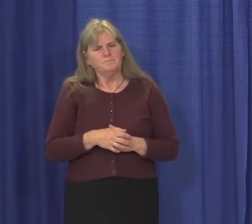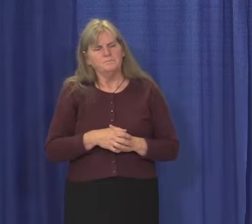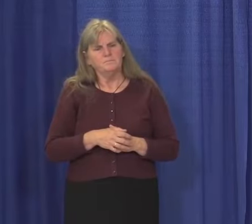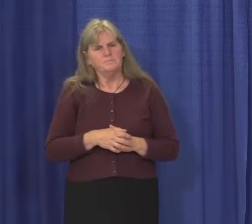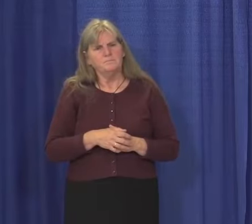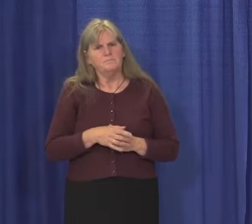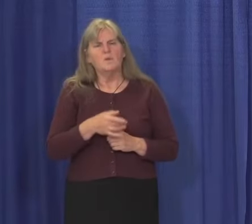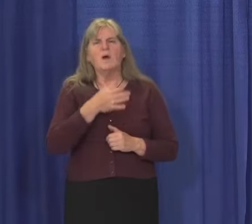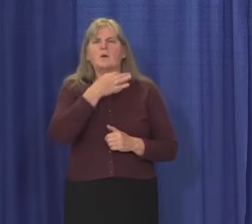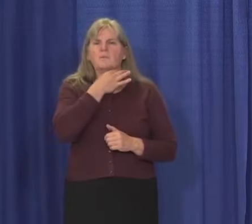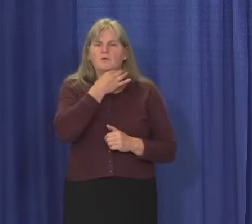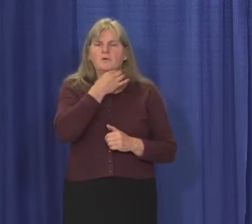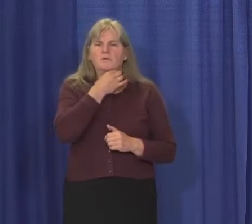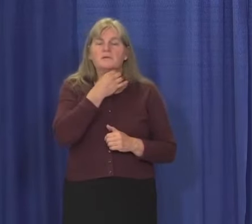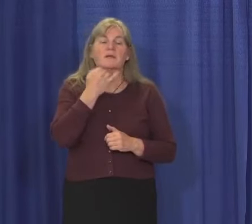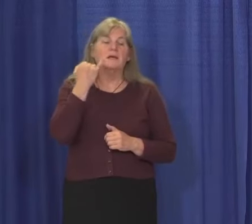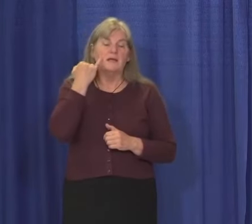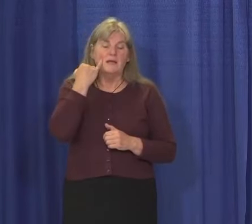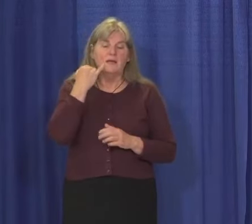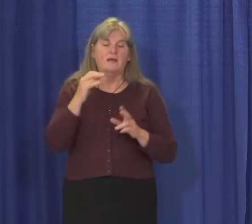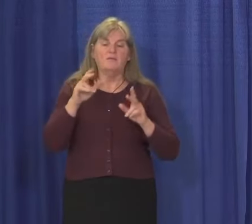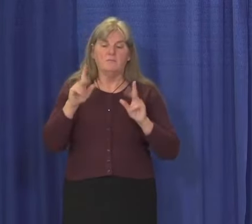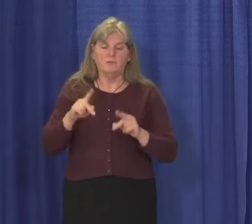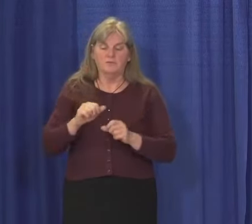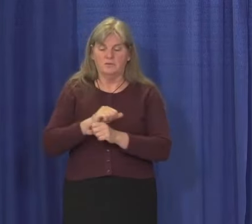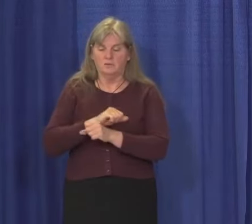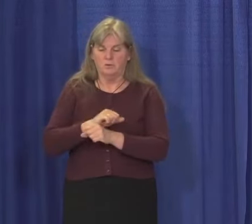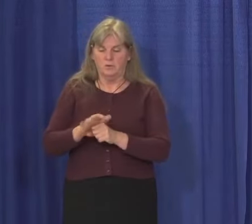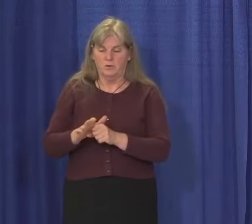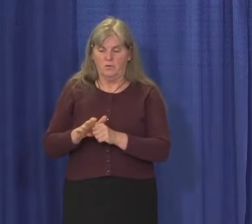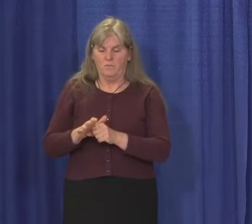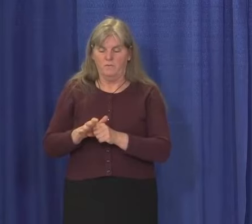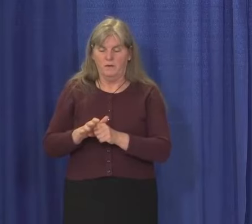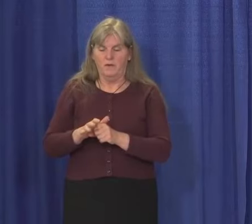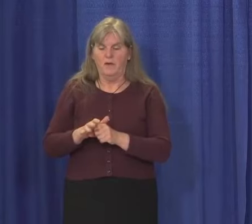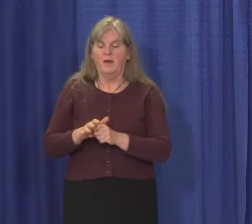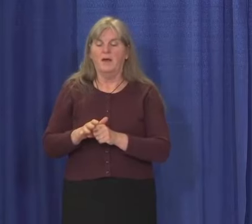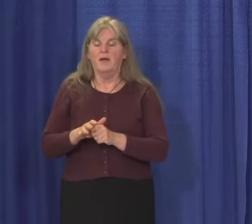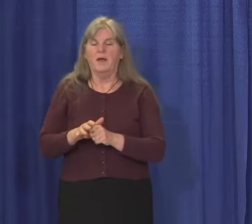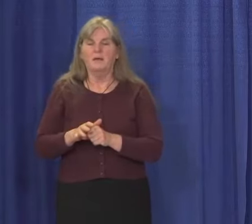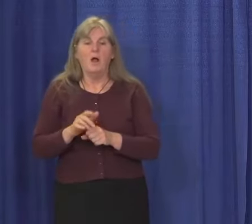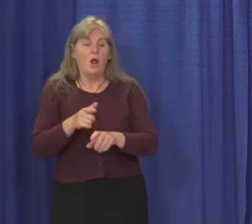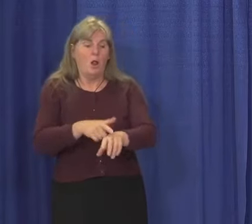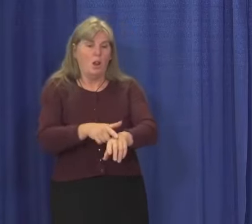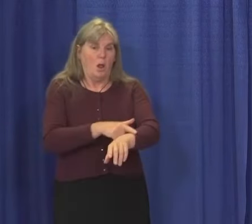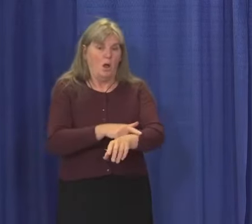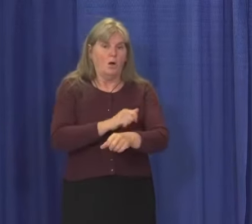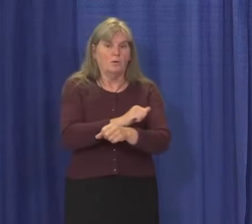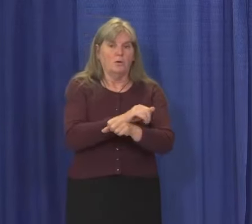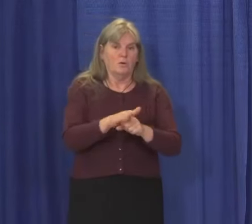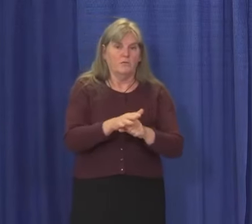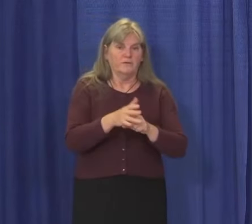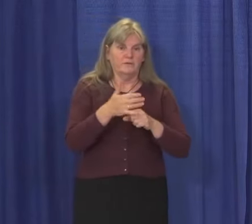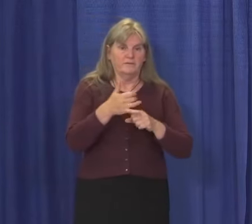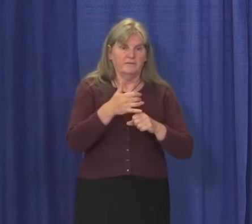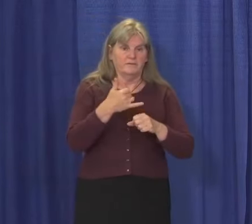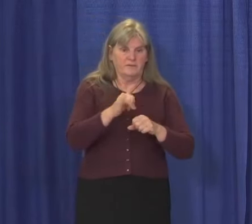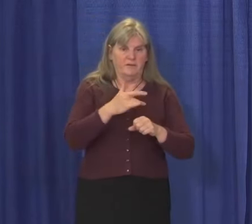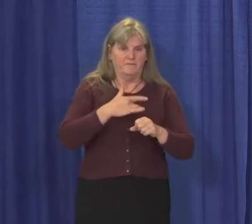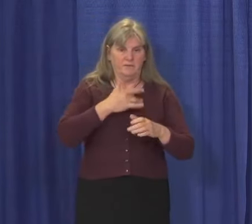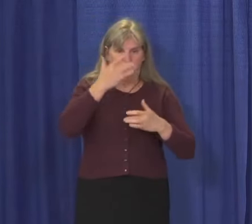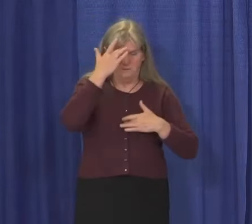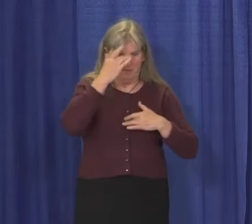reinfection. If somebody says has been grappling with long-term side effects of COVID-19, have you